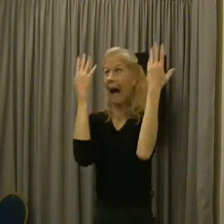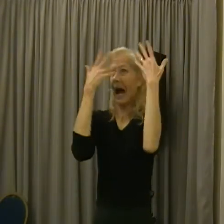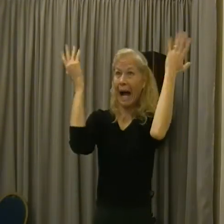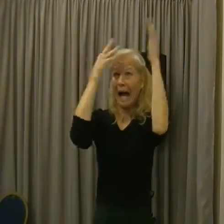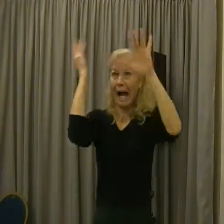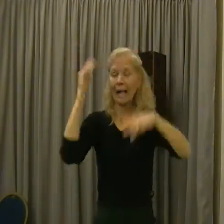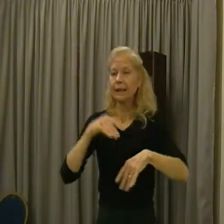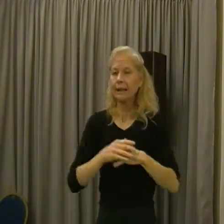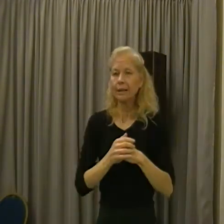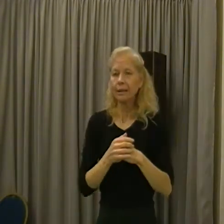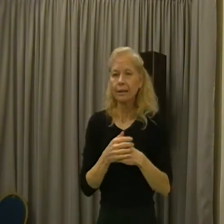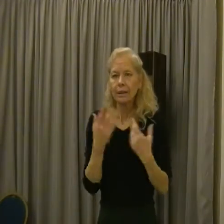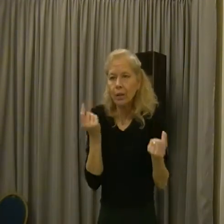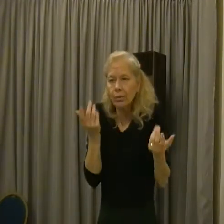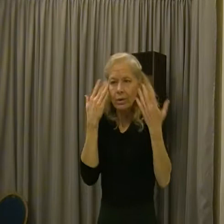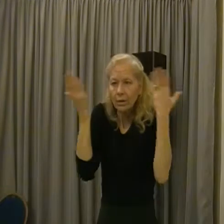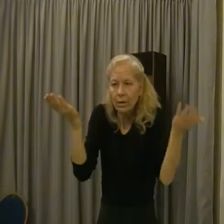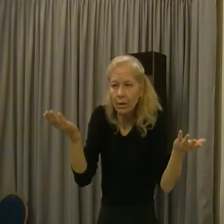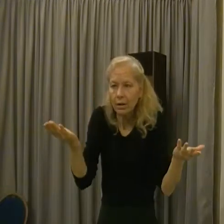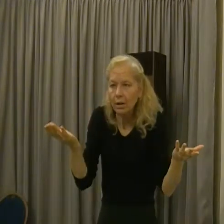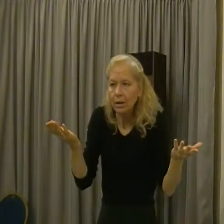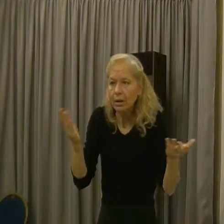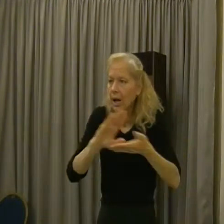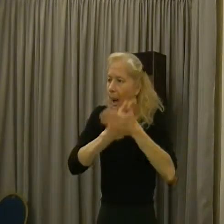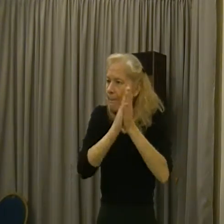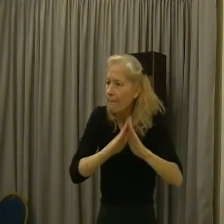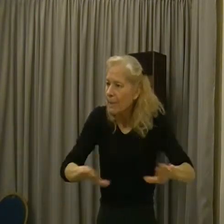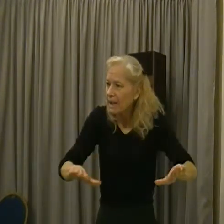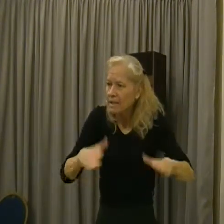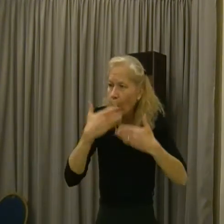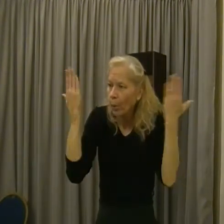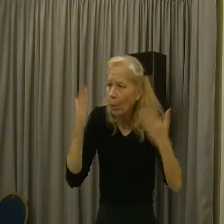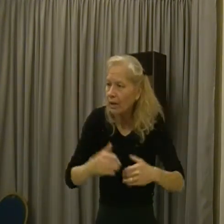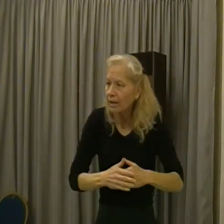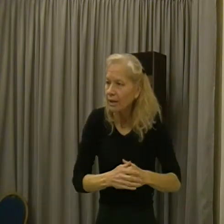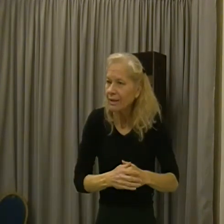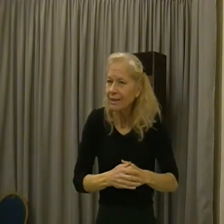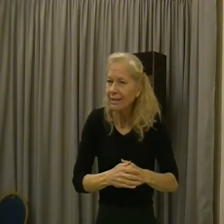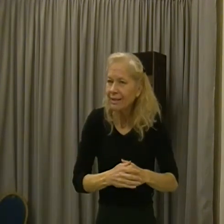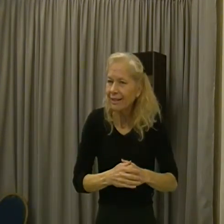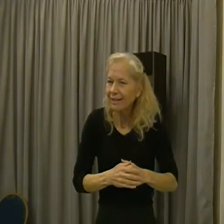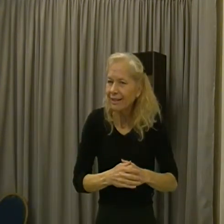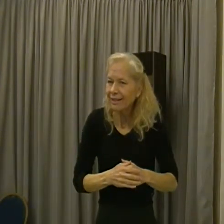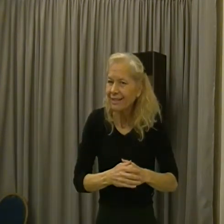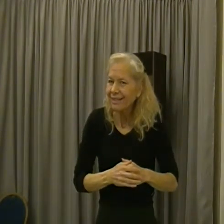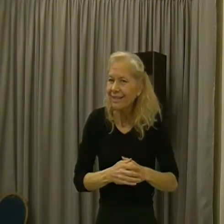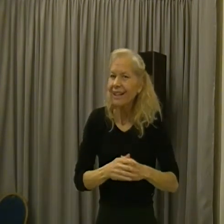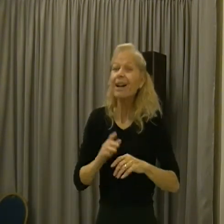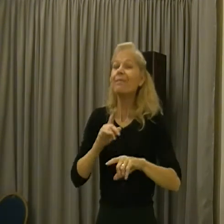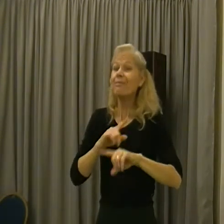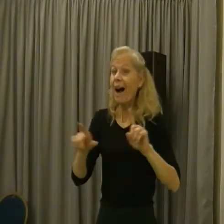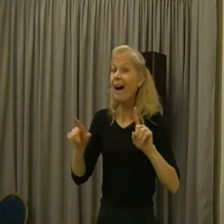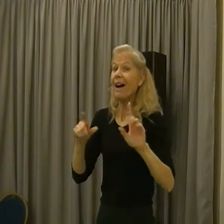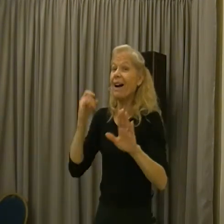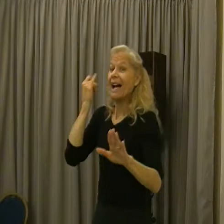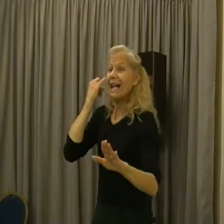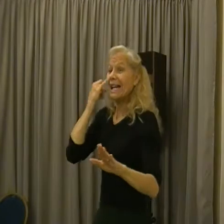a backslide, whatever. They lose that peace. They forfeit that. But God says we keep a short confession list.